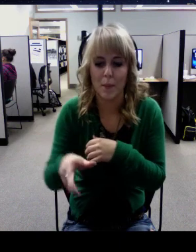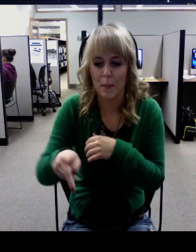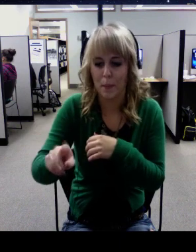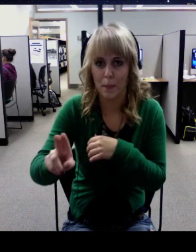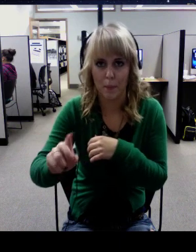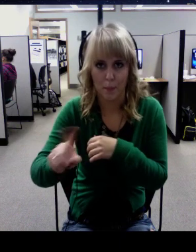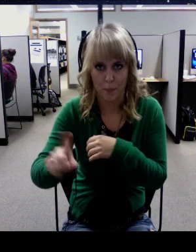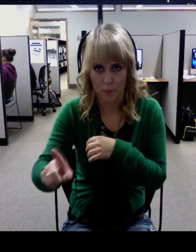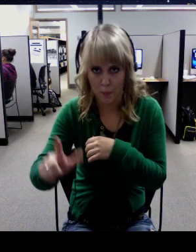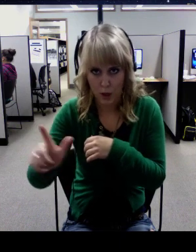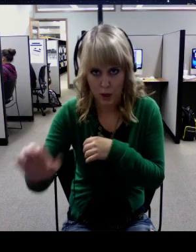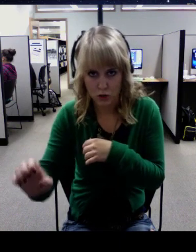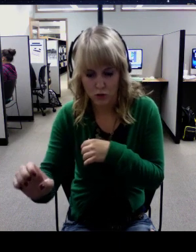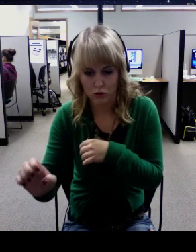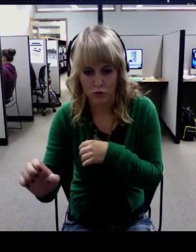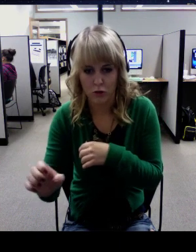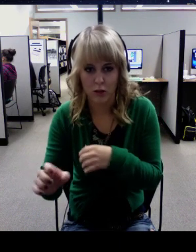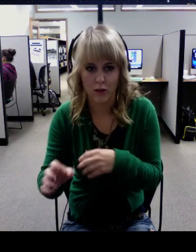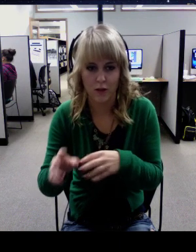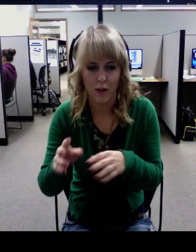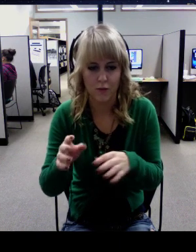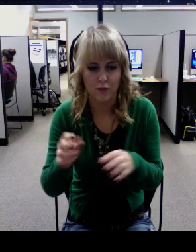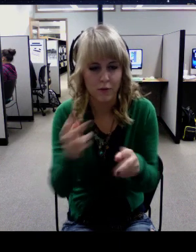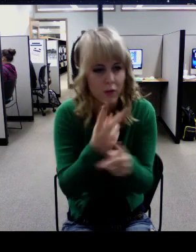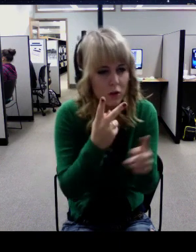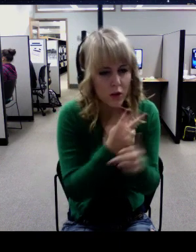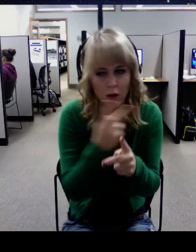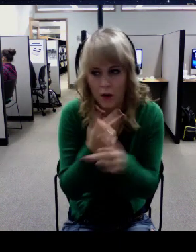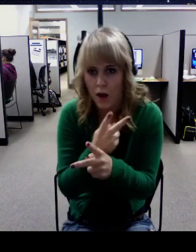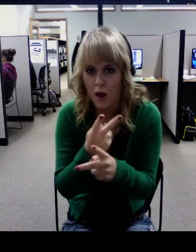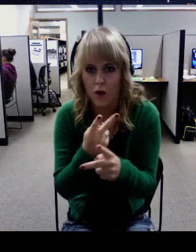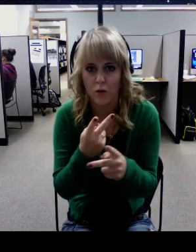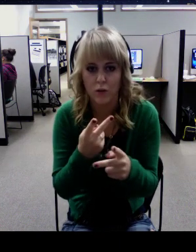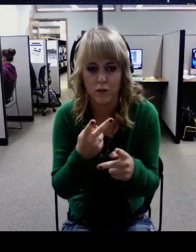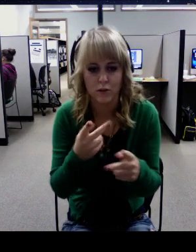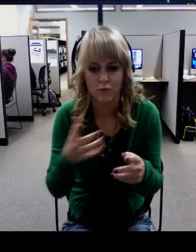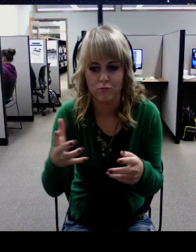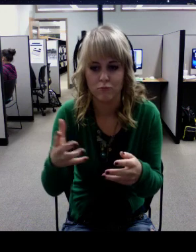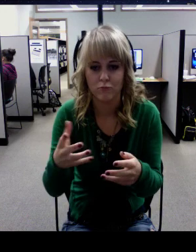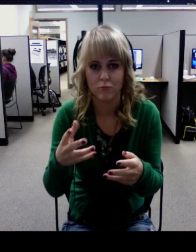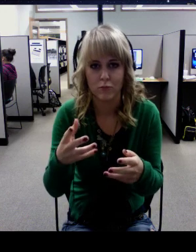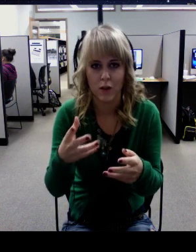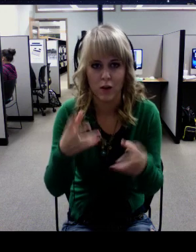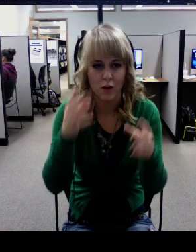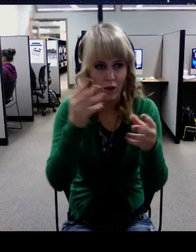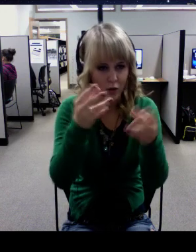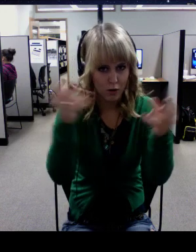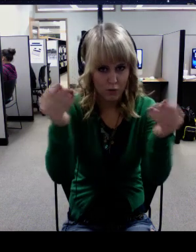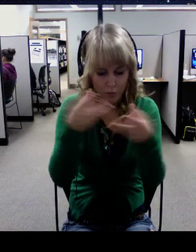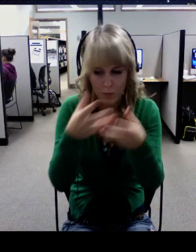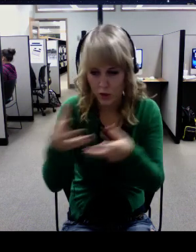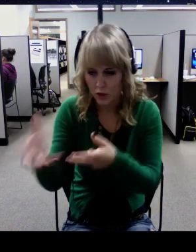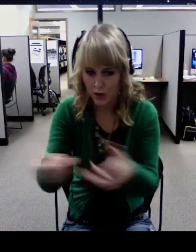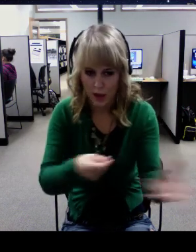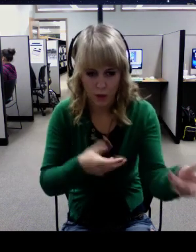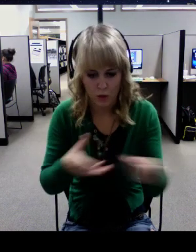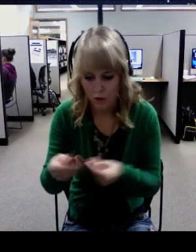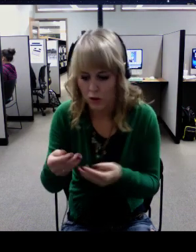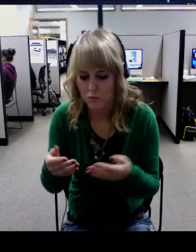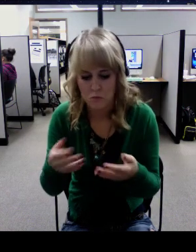like that in that you need to gather all the information like pieces of a puzzle and put them all together and make a picture